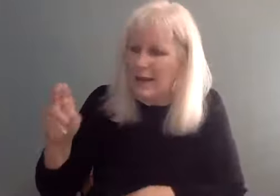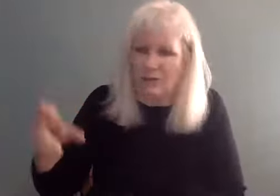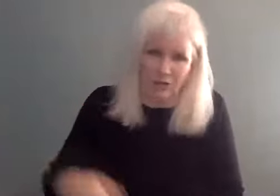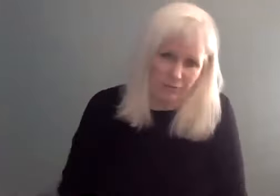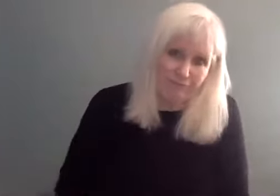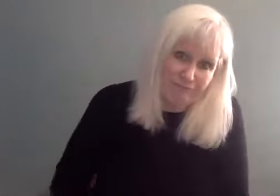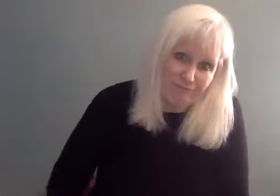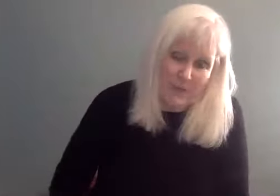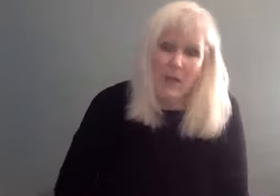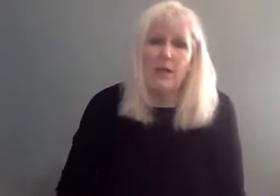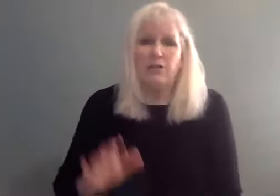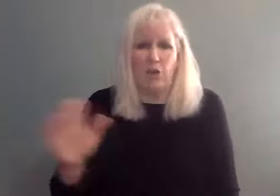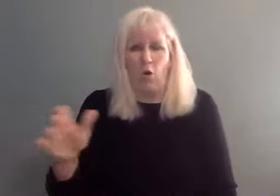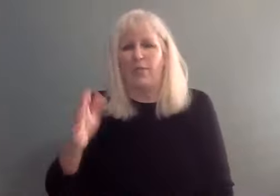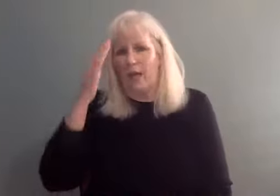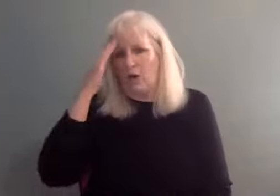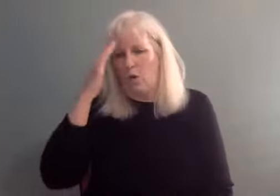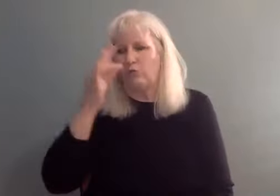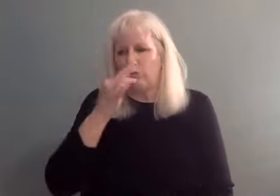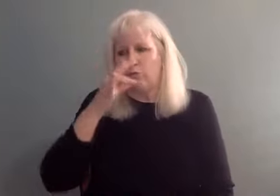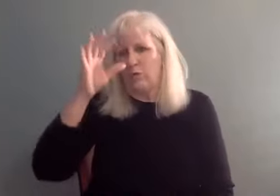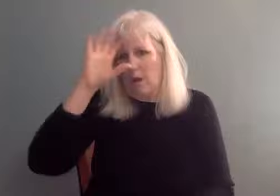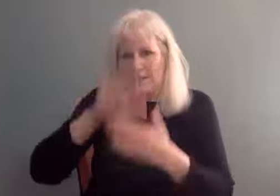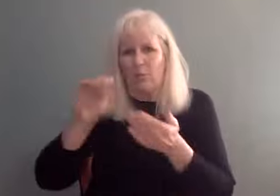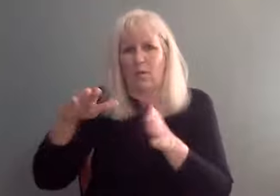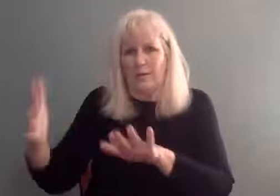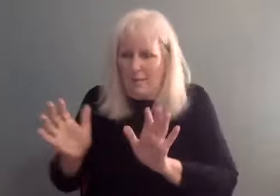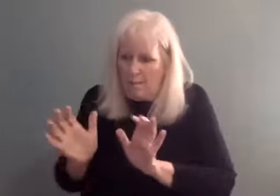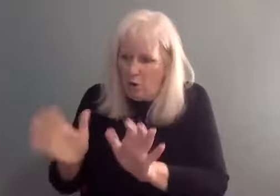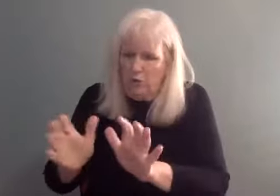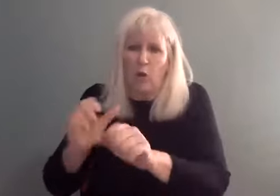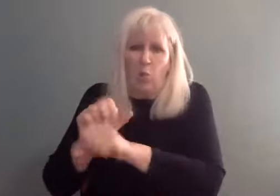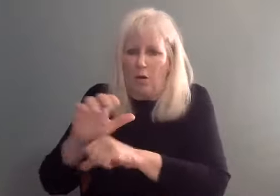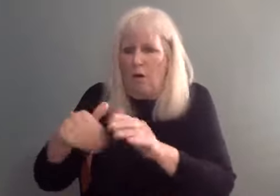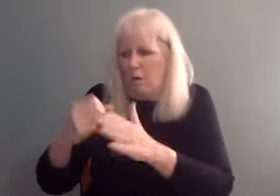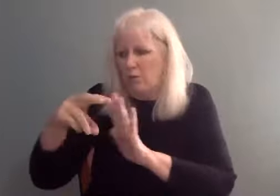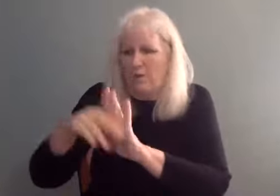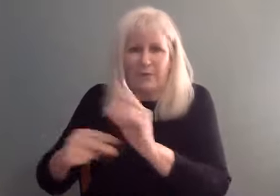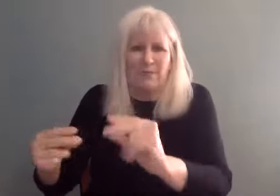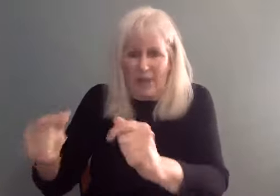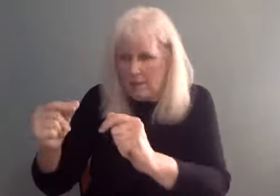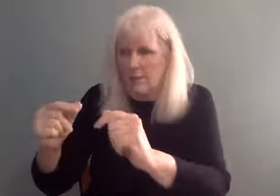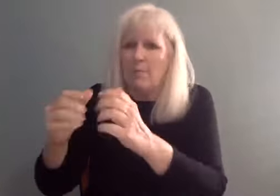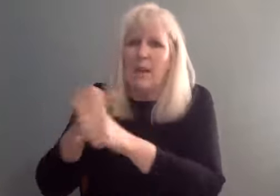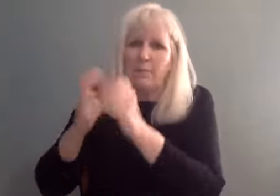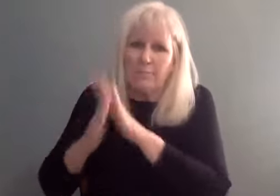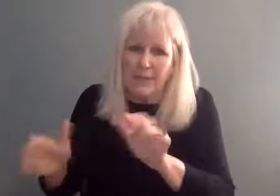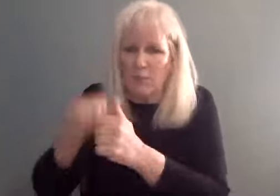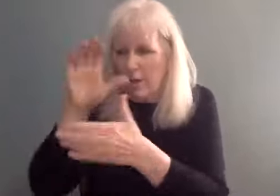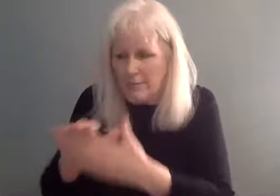before she had to bury her husband, because she had amends to make to him. Oh, but my little designs and plans, as Jennifer